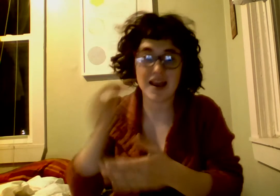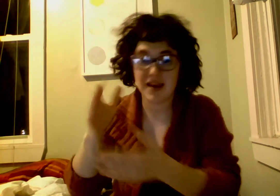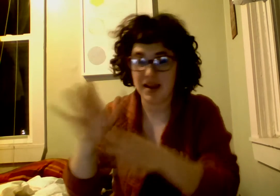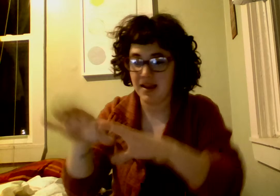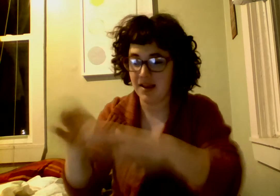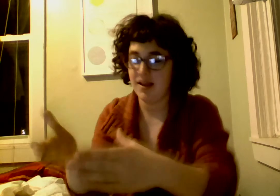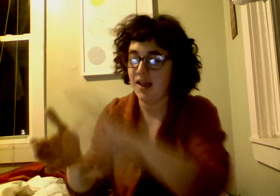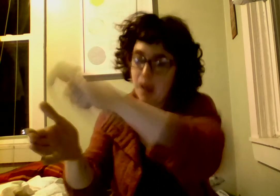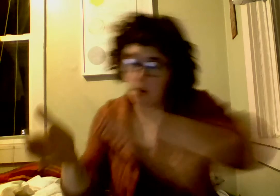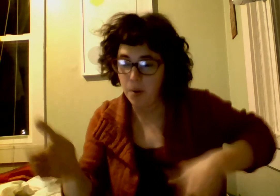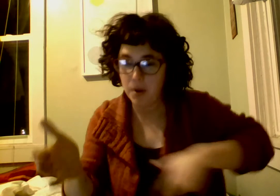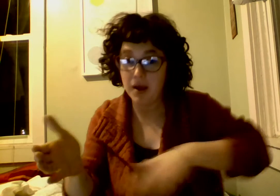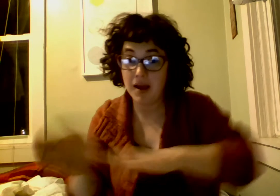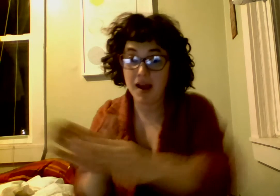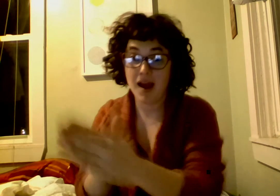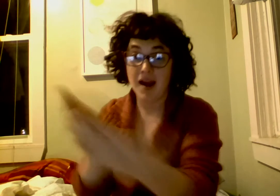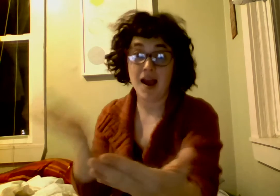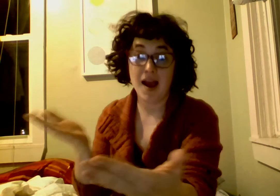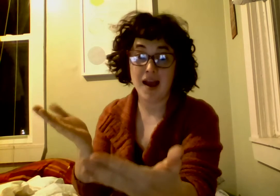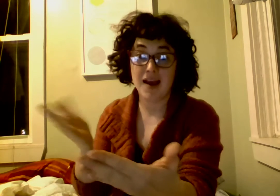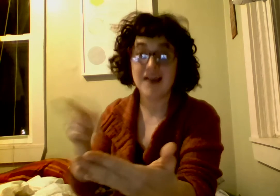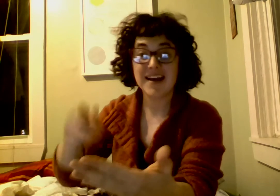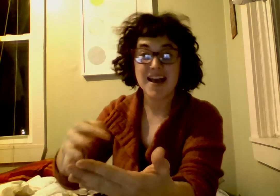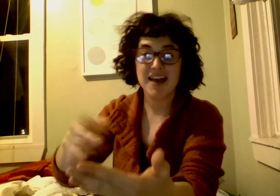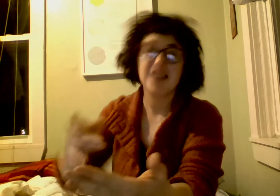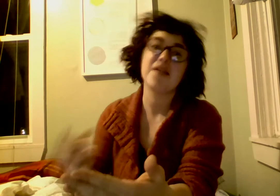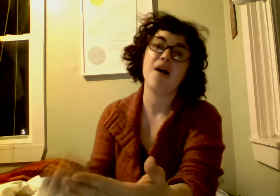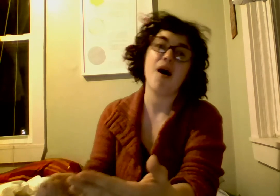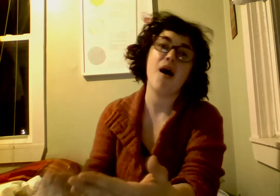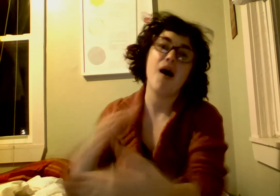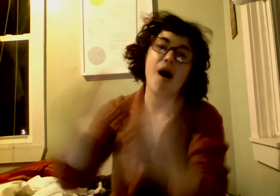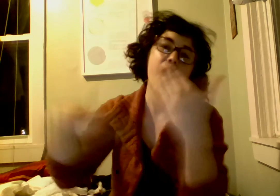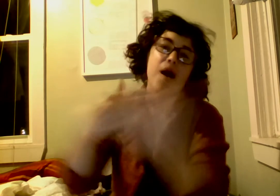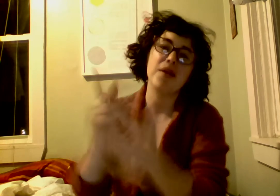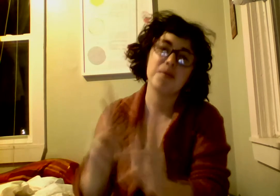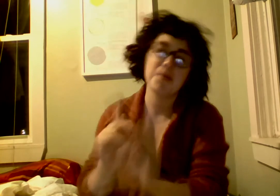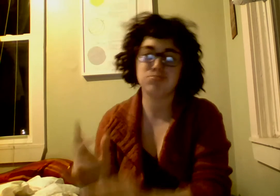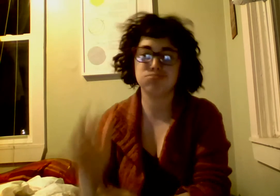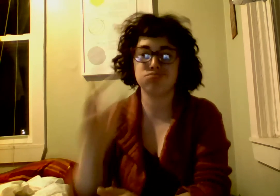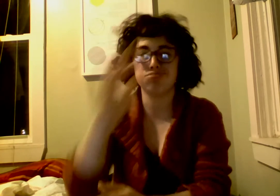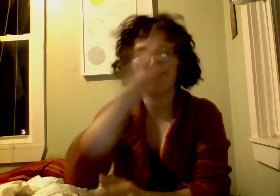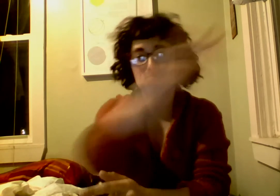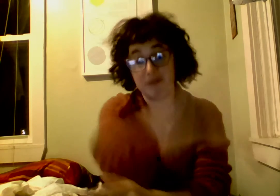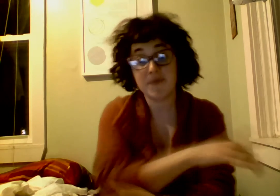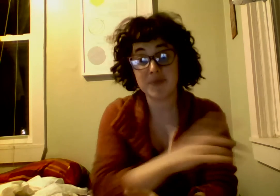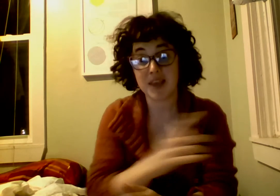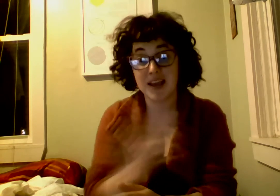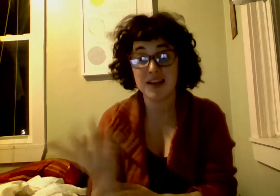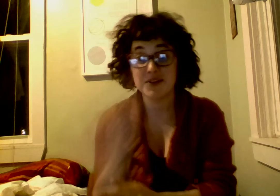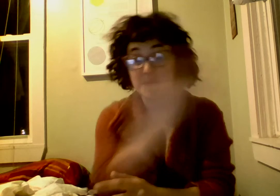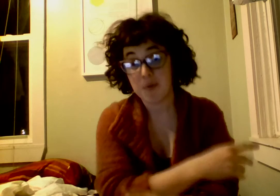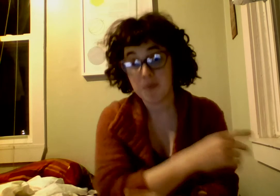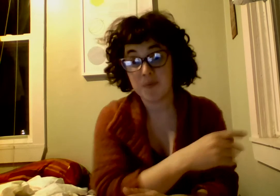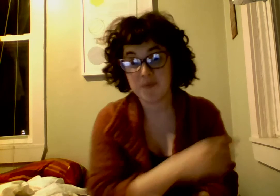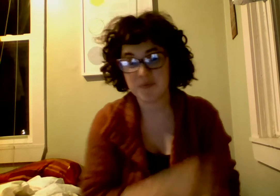parasol, 7 girls dancing, 5 birds in the flock, the Hottentot Skalinkin' lot, and the woman jumped up and grabbed her pot and ran